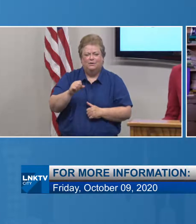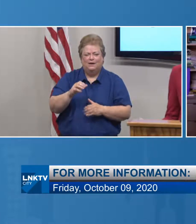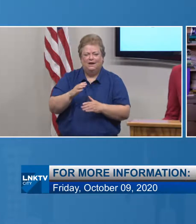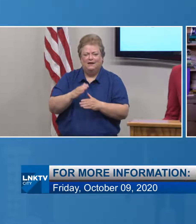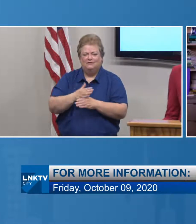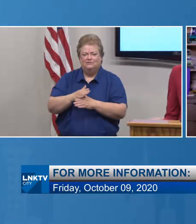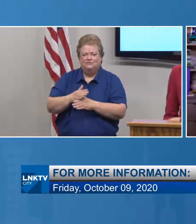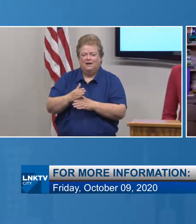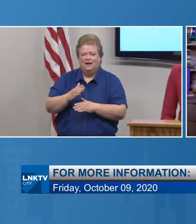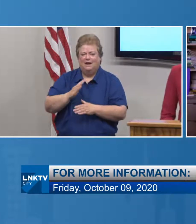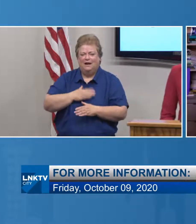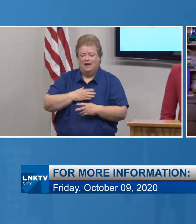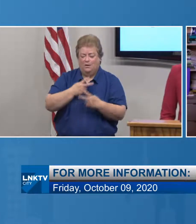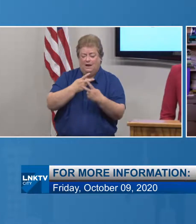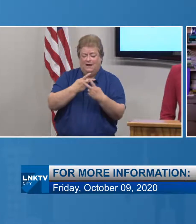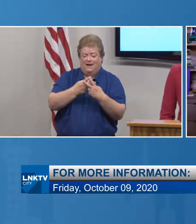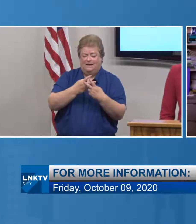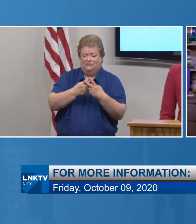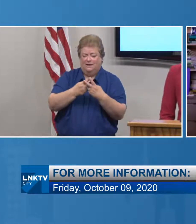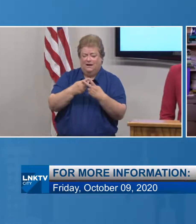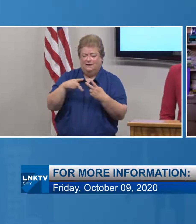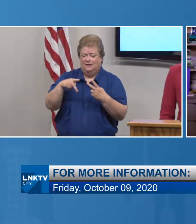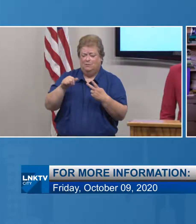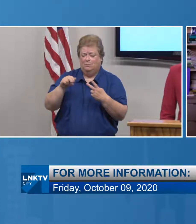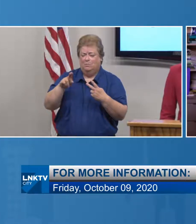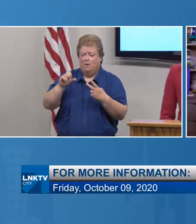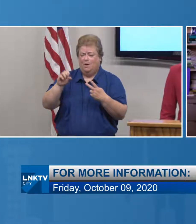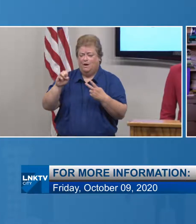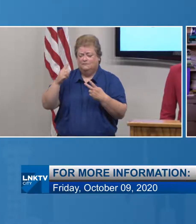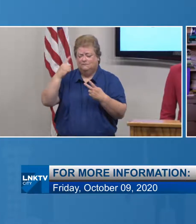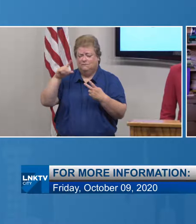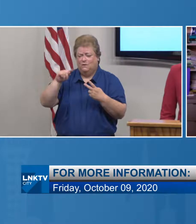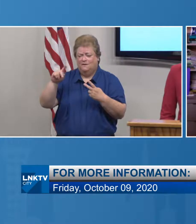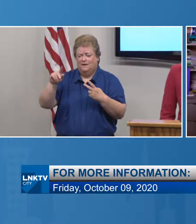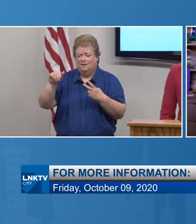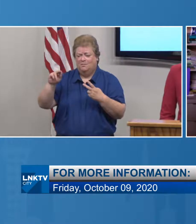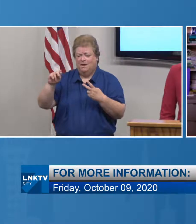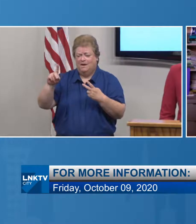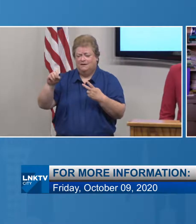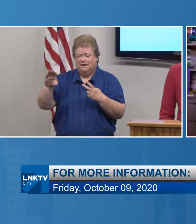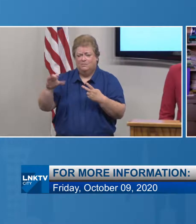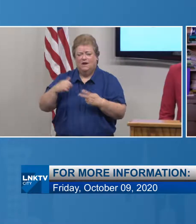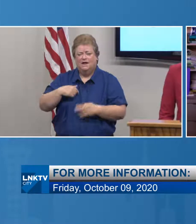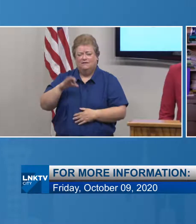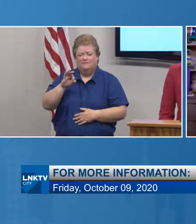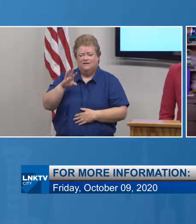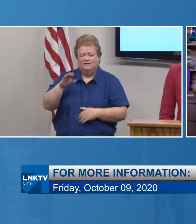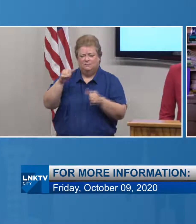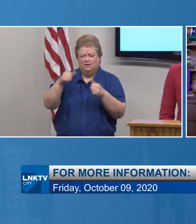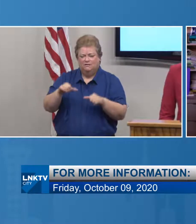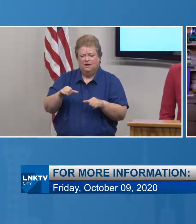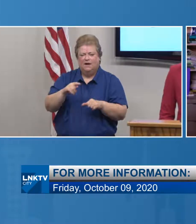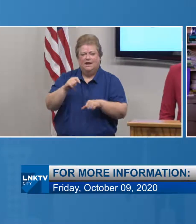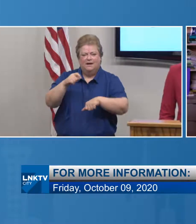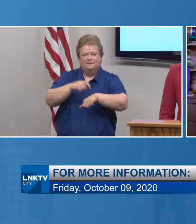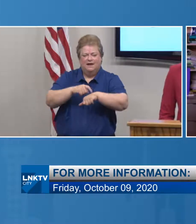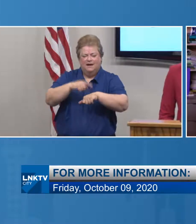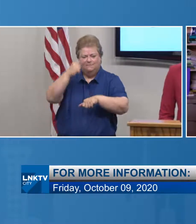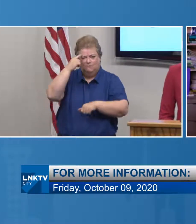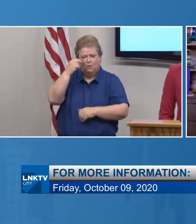is #pause for the pandemic. And there's also a Facebook page, A Time of